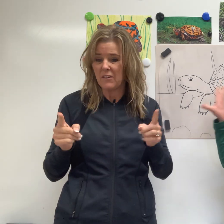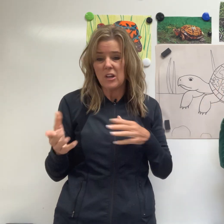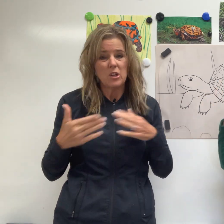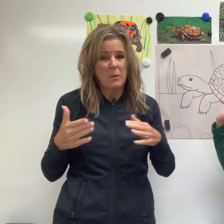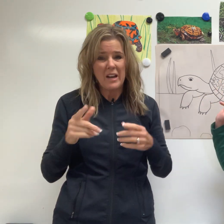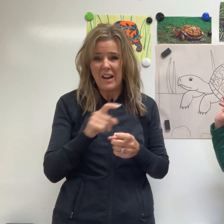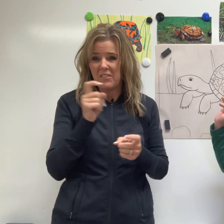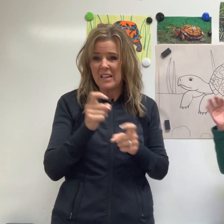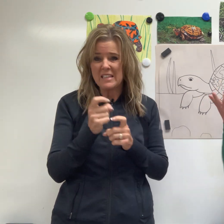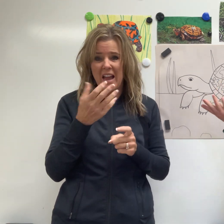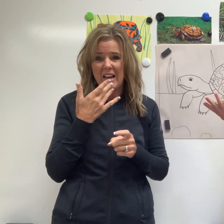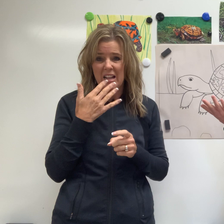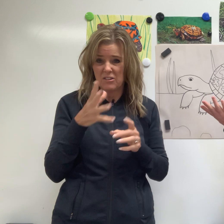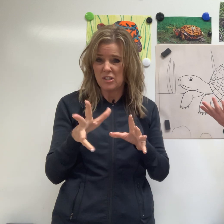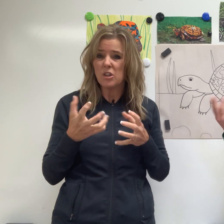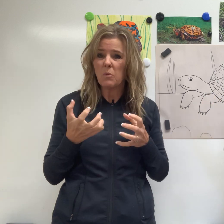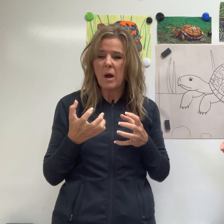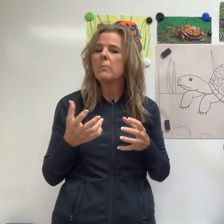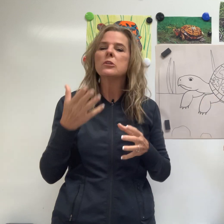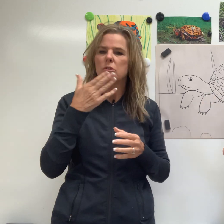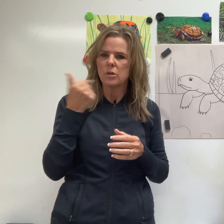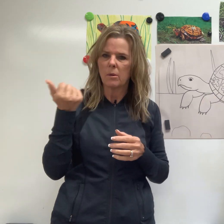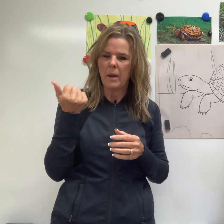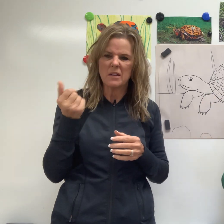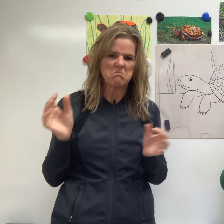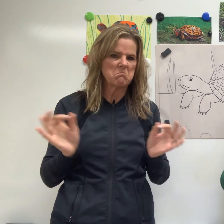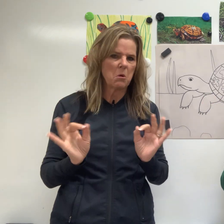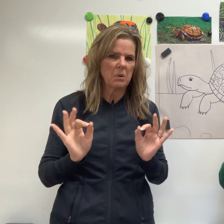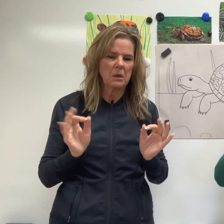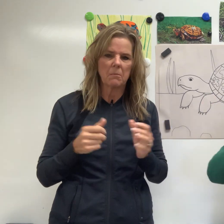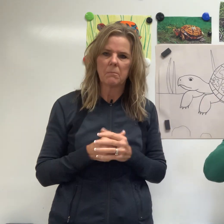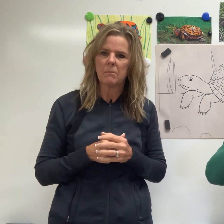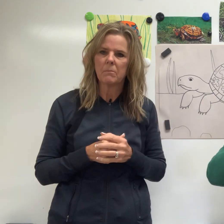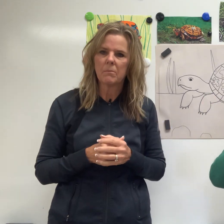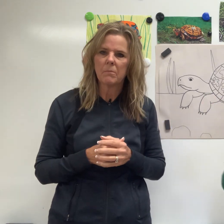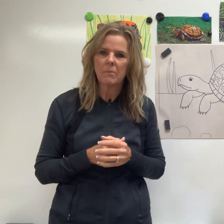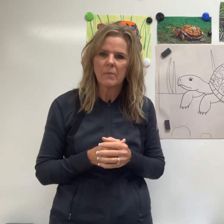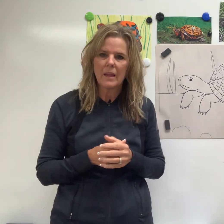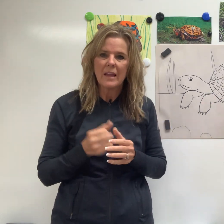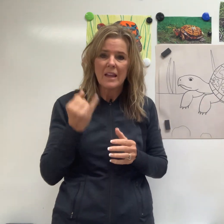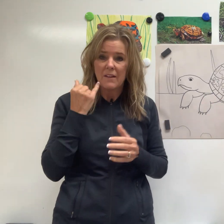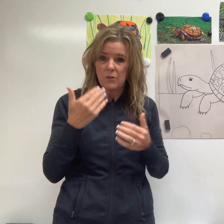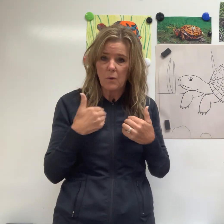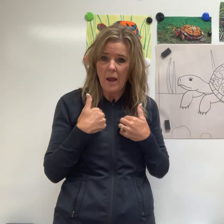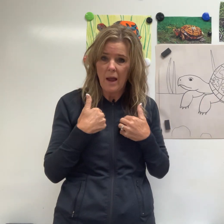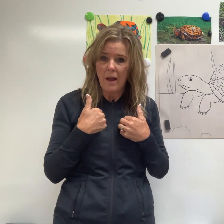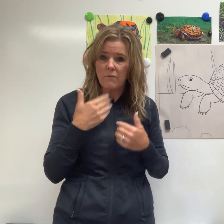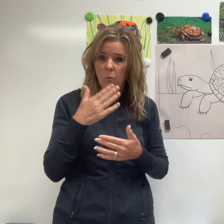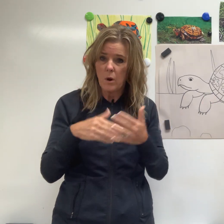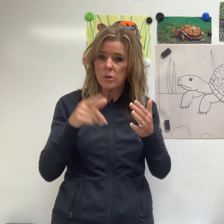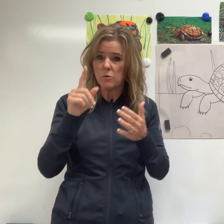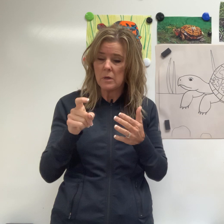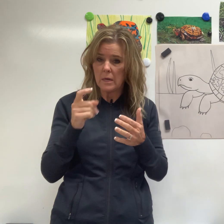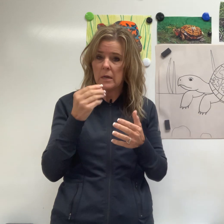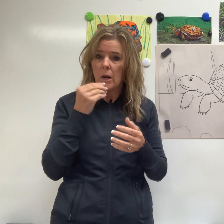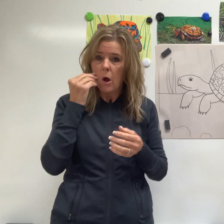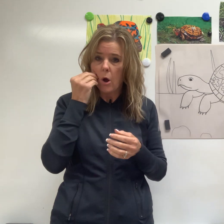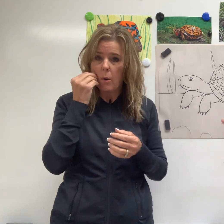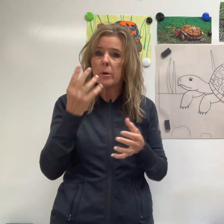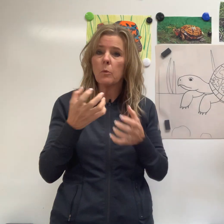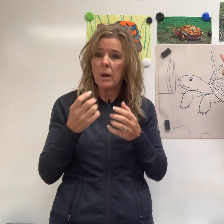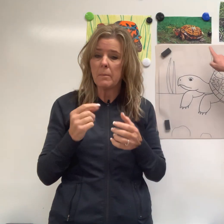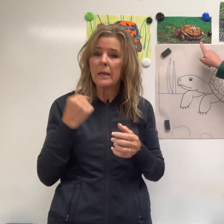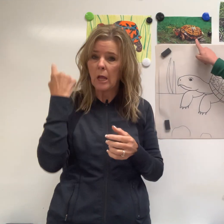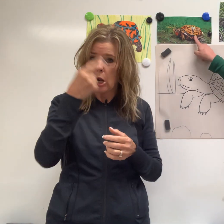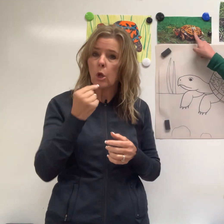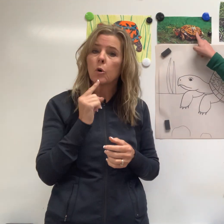the exact colors that you want, but just do your best. It's no big deal. So if you have what you need at home and you want to make it